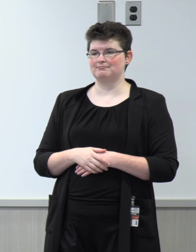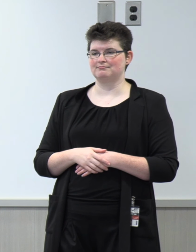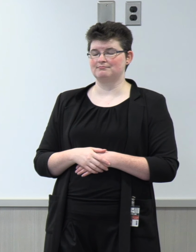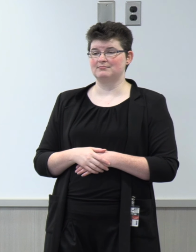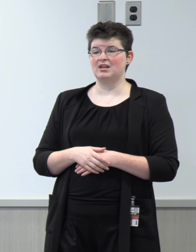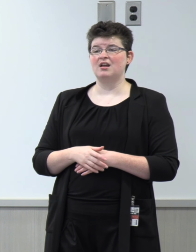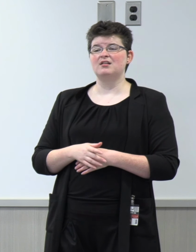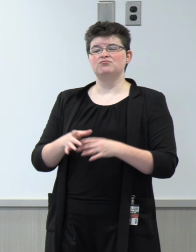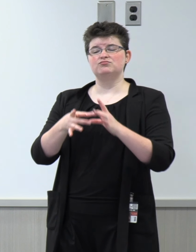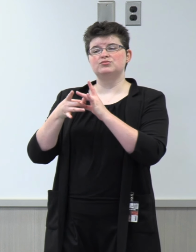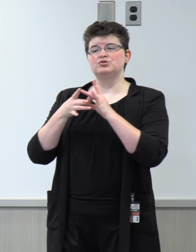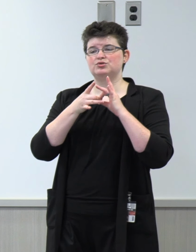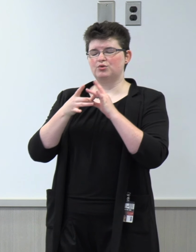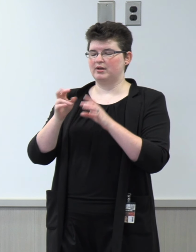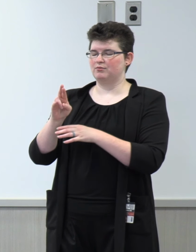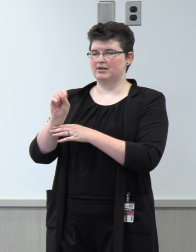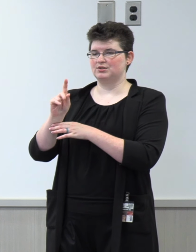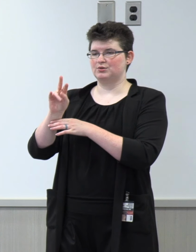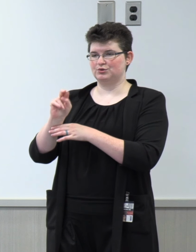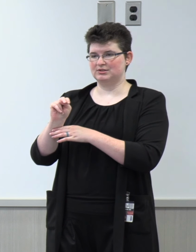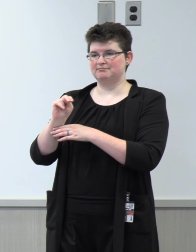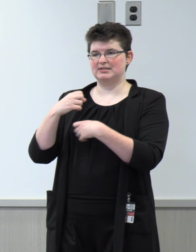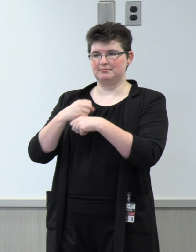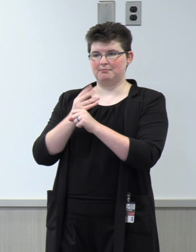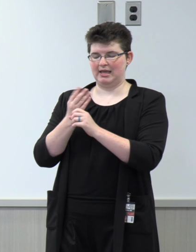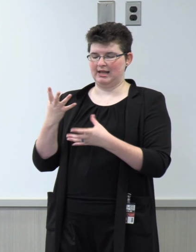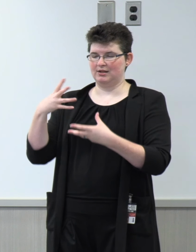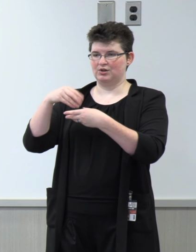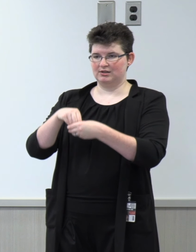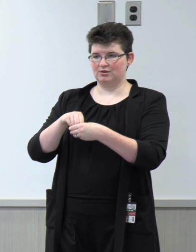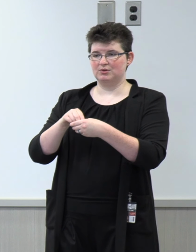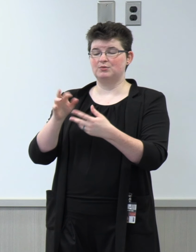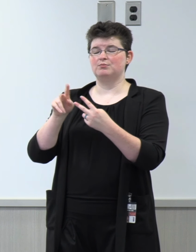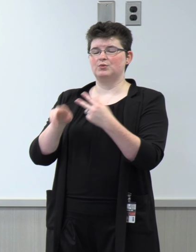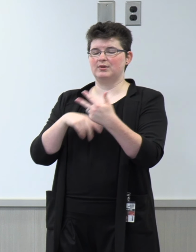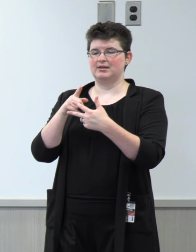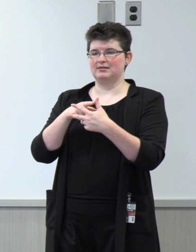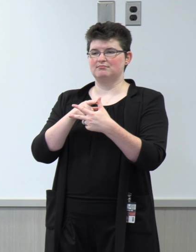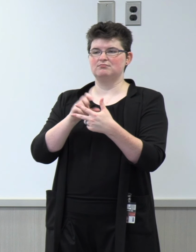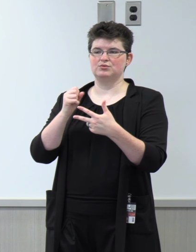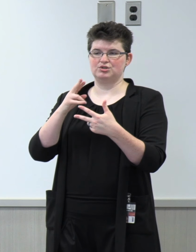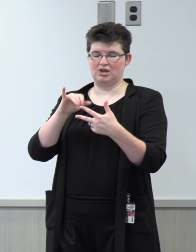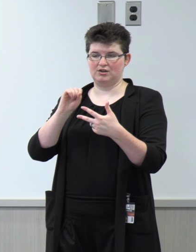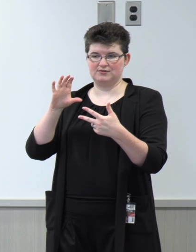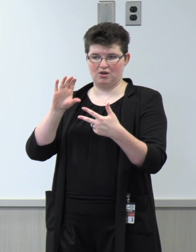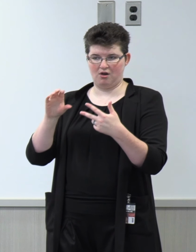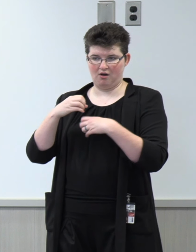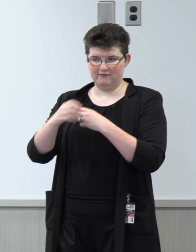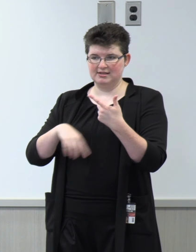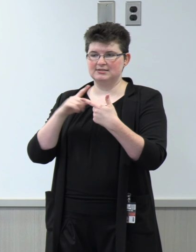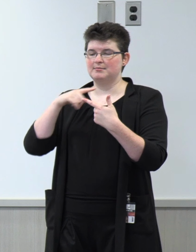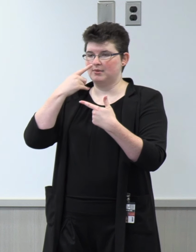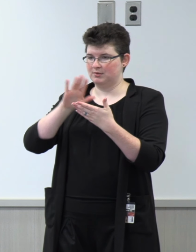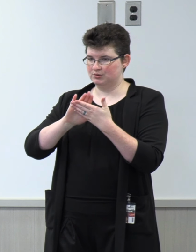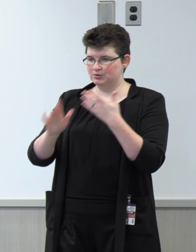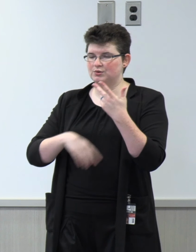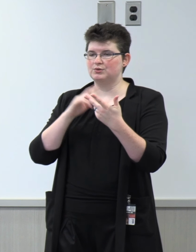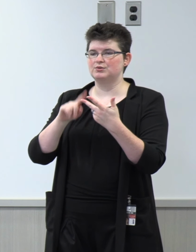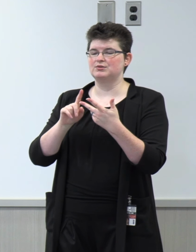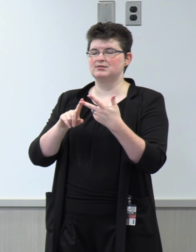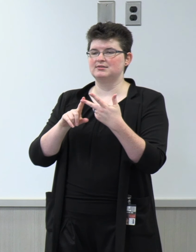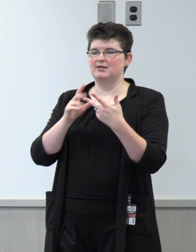This joint resolution is made and entered into between the St. Mary's County Sheriff's Office, St. Mary's County Public Schools, and